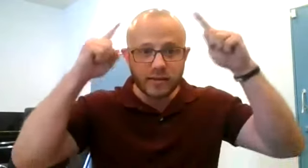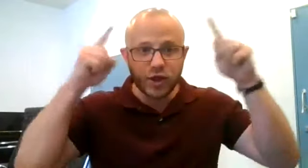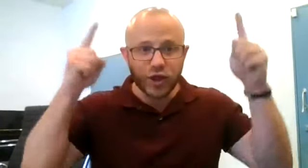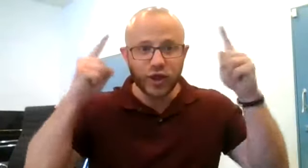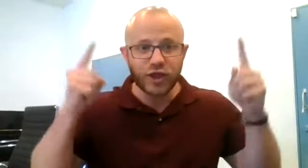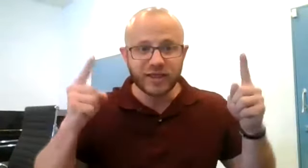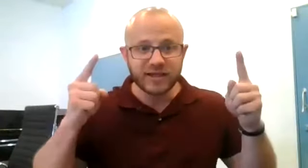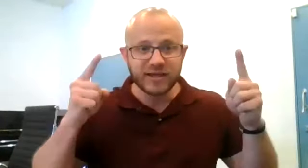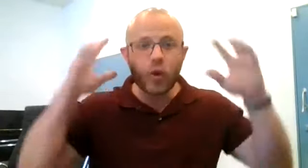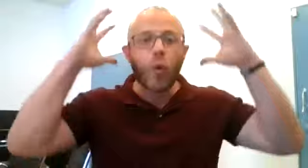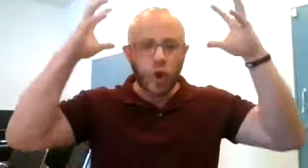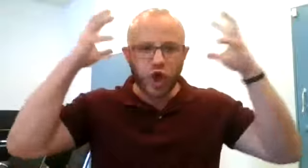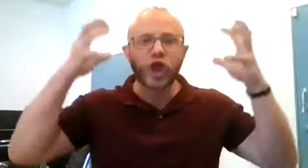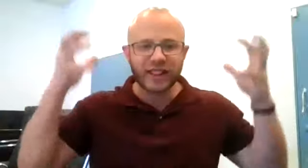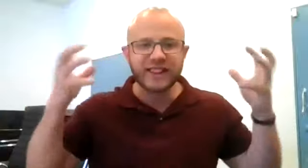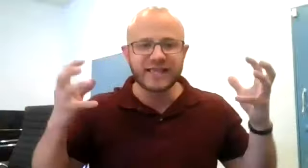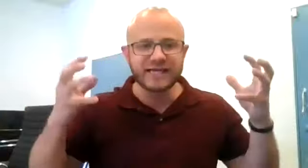Curly. I do curly.